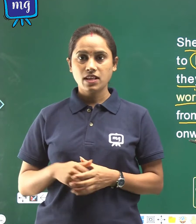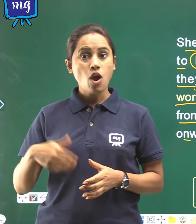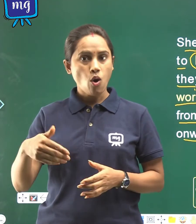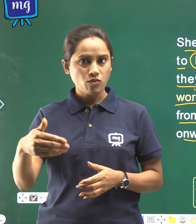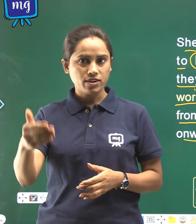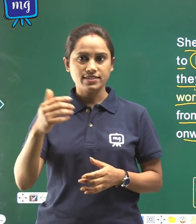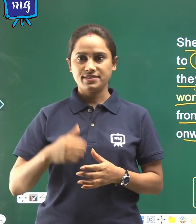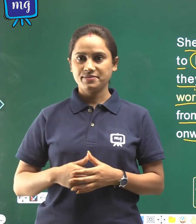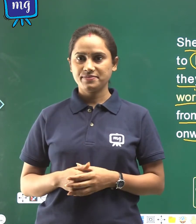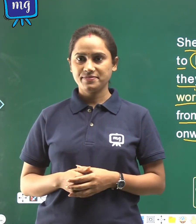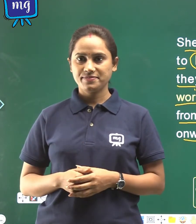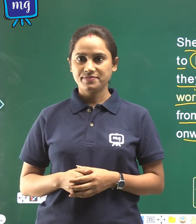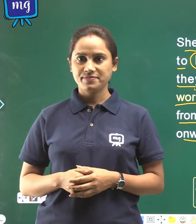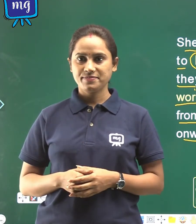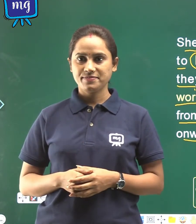onwards.